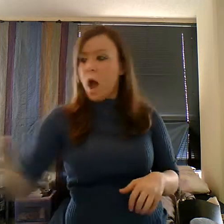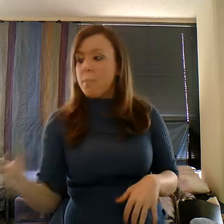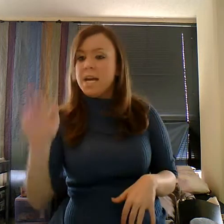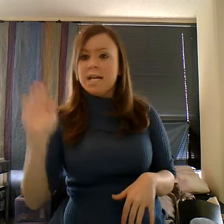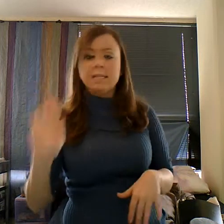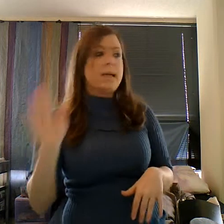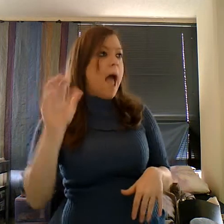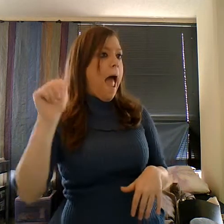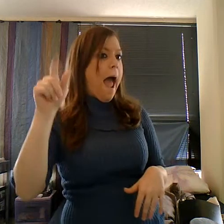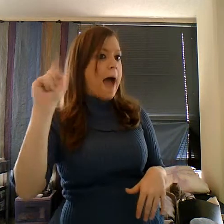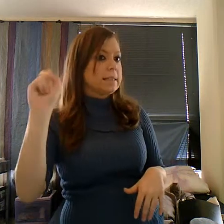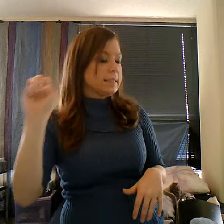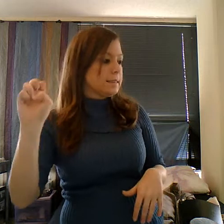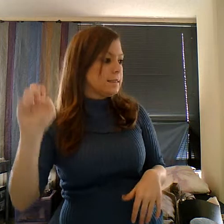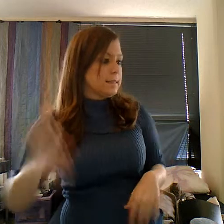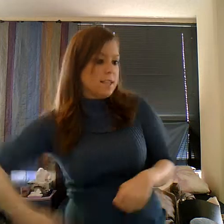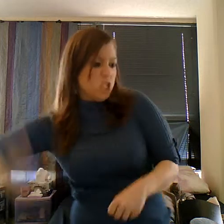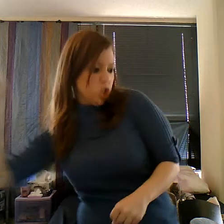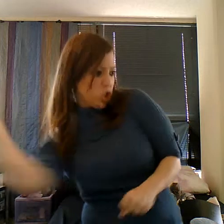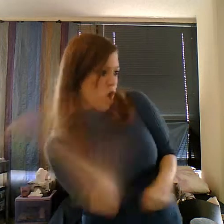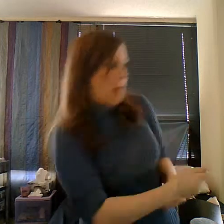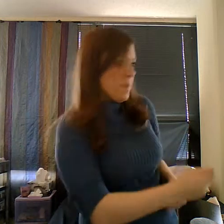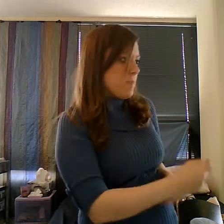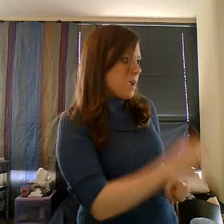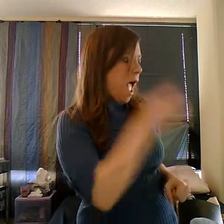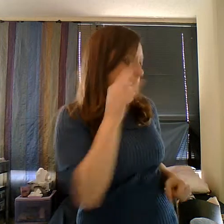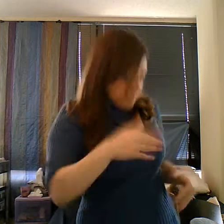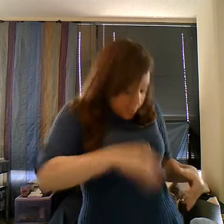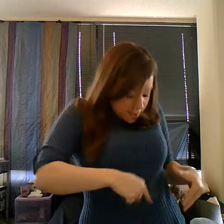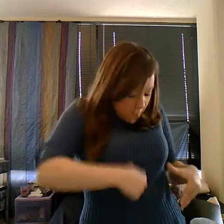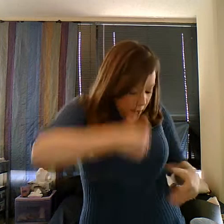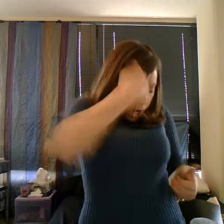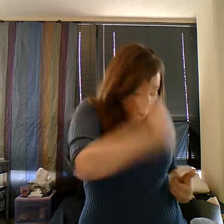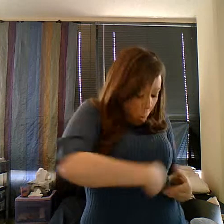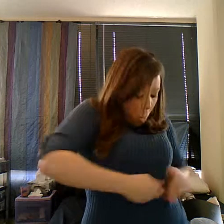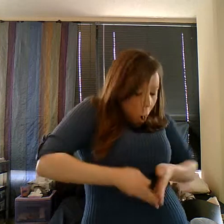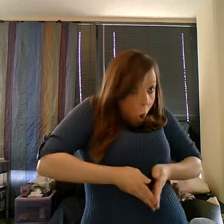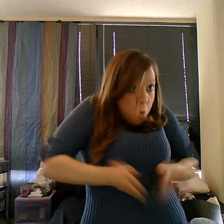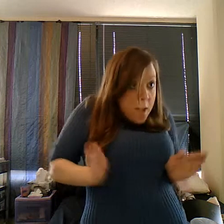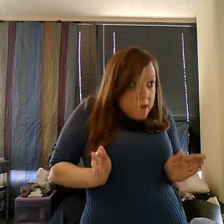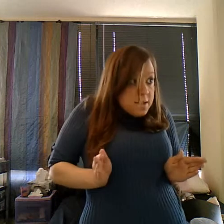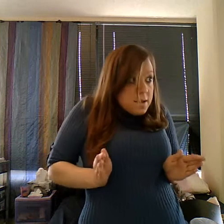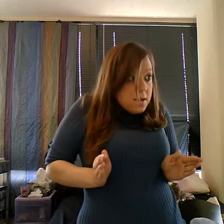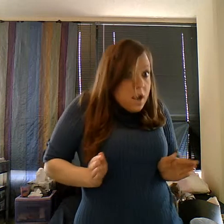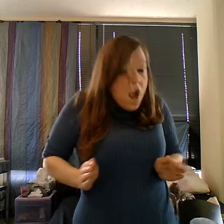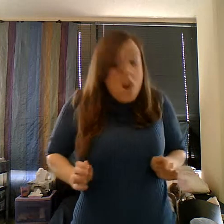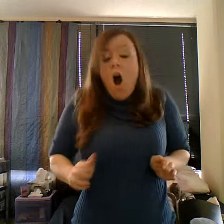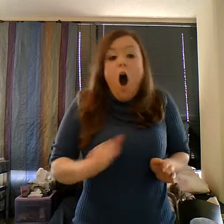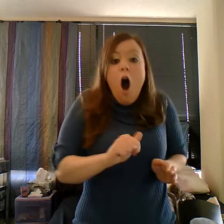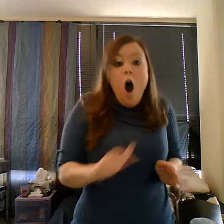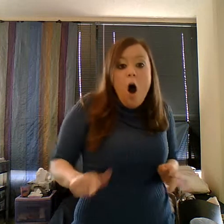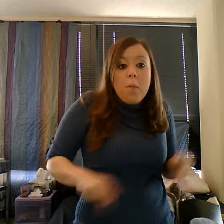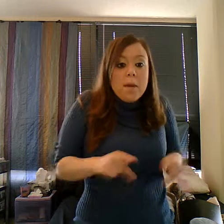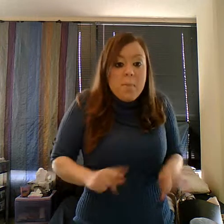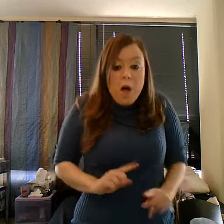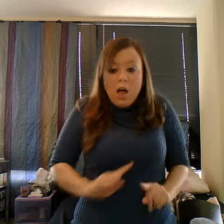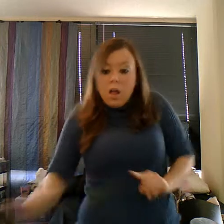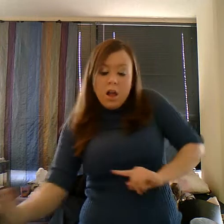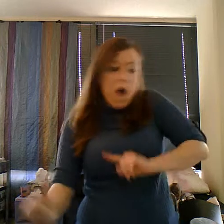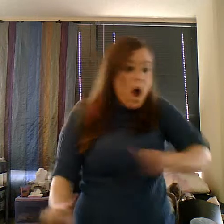out jumped the parson with a crooked staff, the old woman with a pink parasol, 7 girls dancing, 5 birds in the flock,